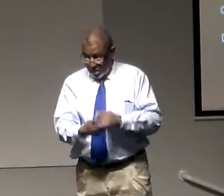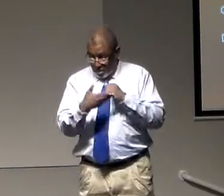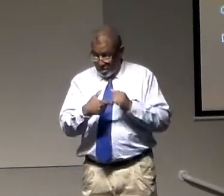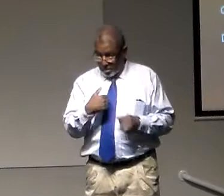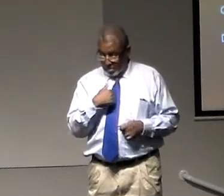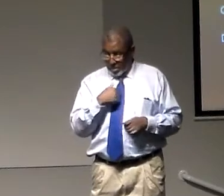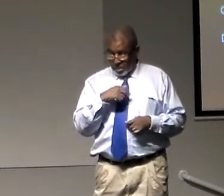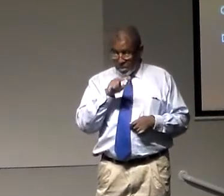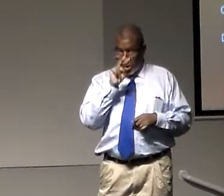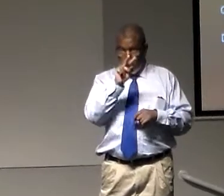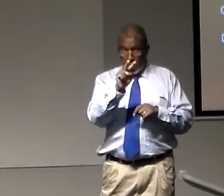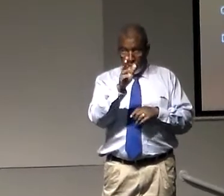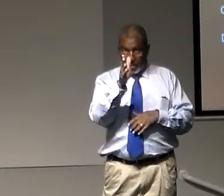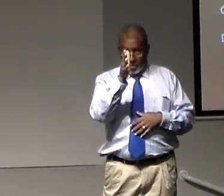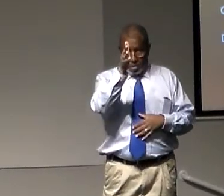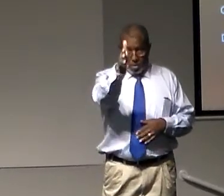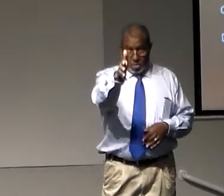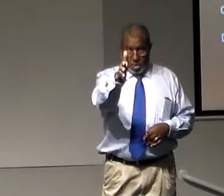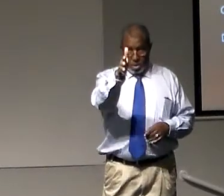patiently get all this stuff ready.